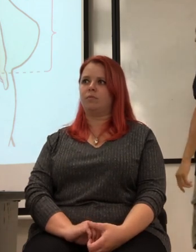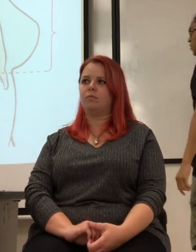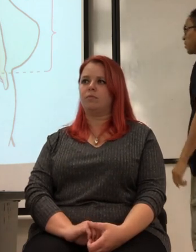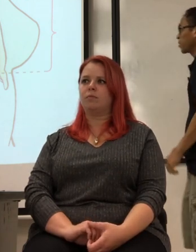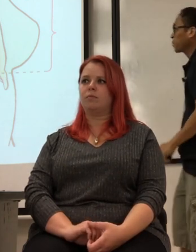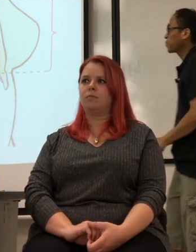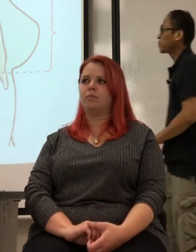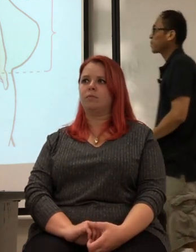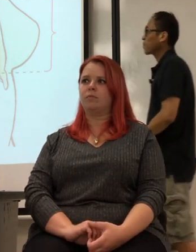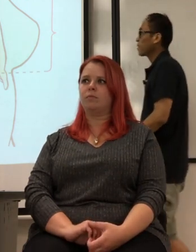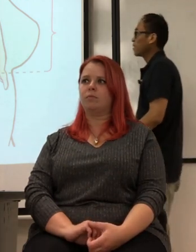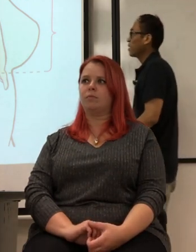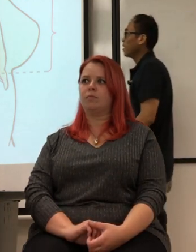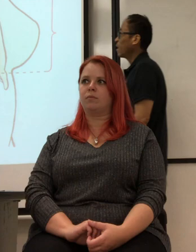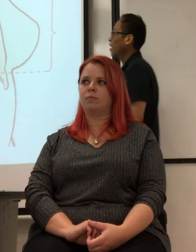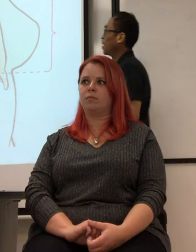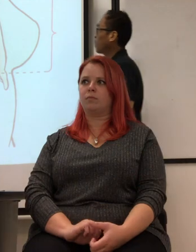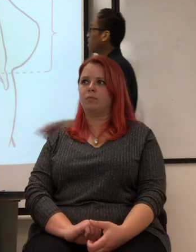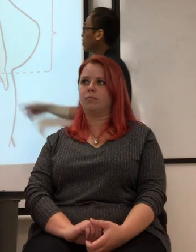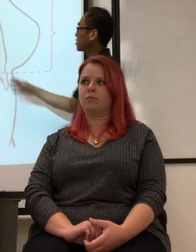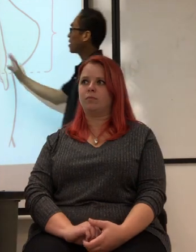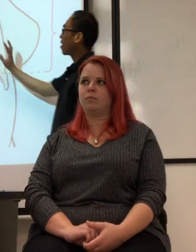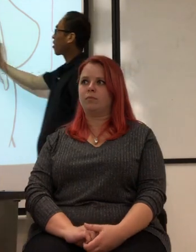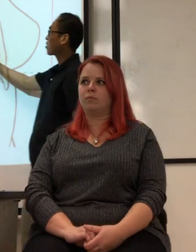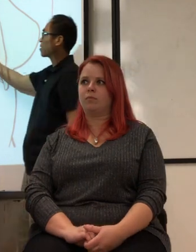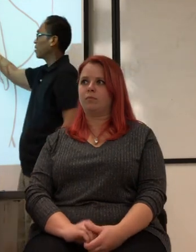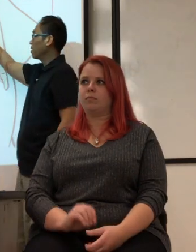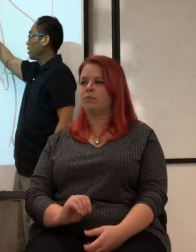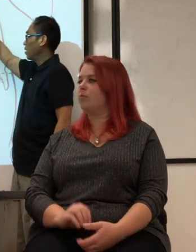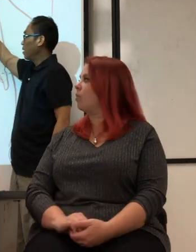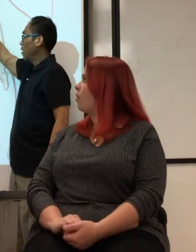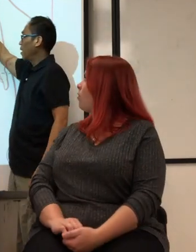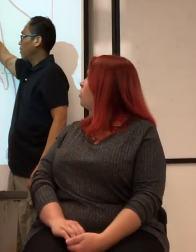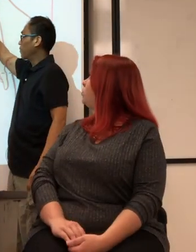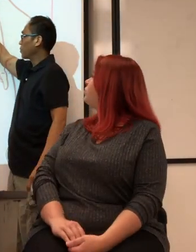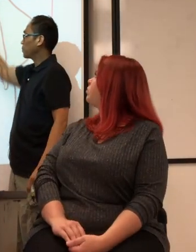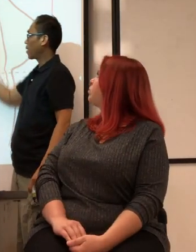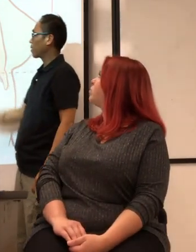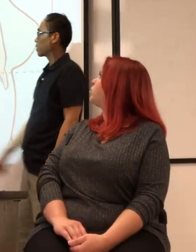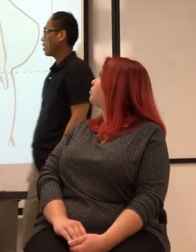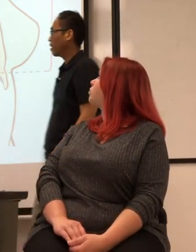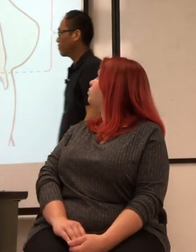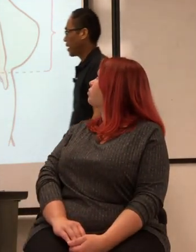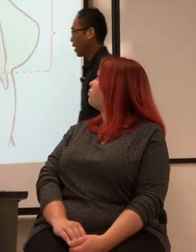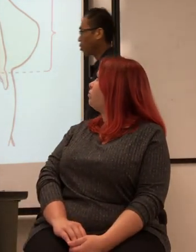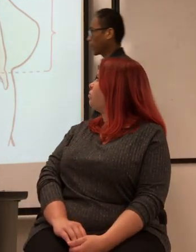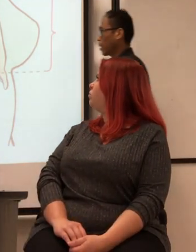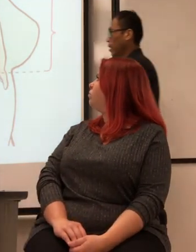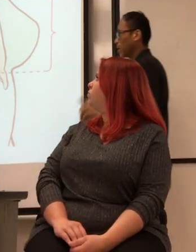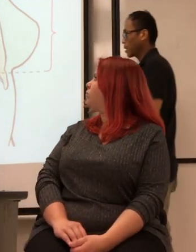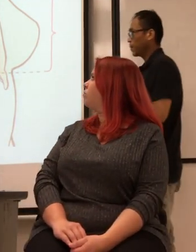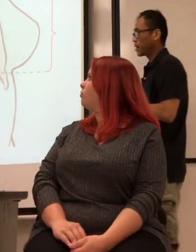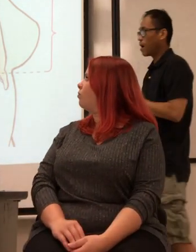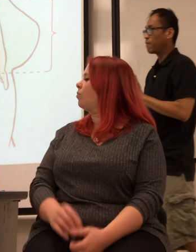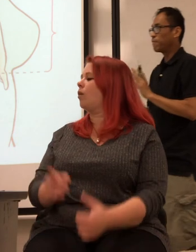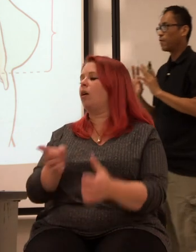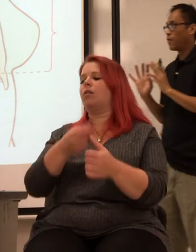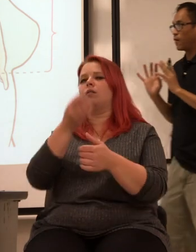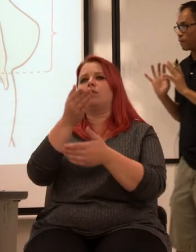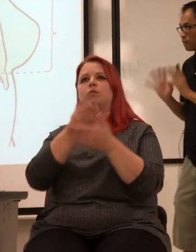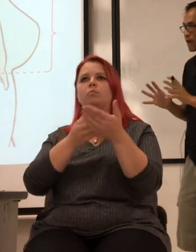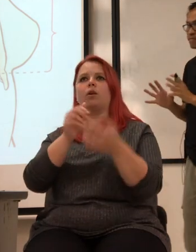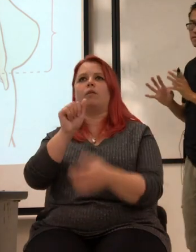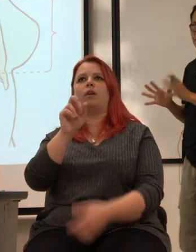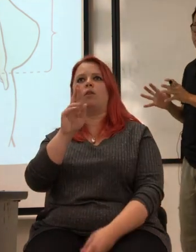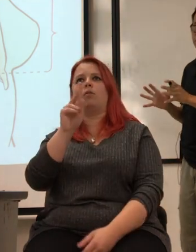We got a lateral view here. Here's the heart. The first part of the aorta coming off